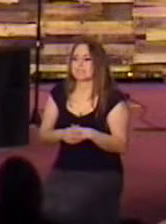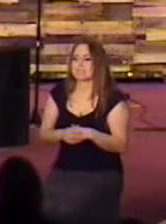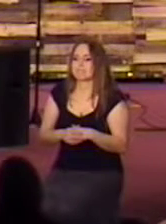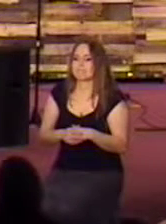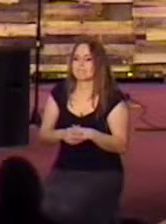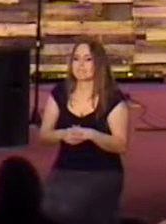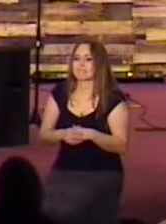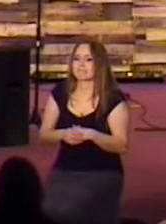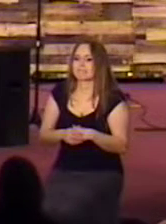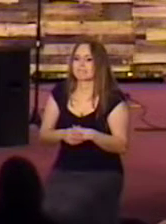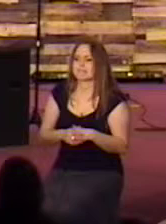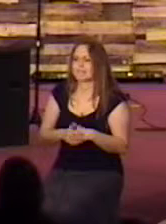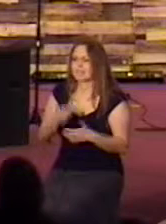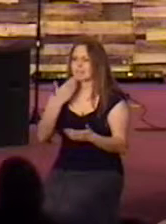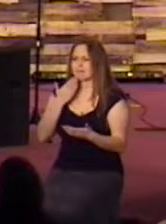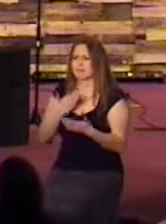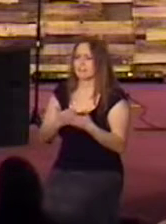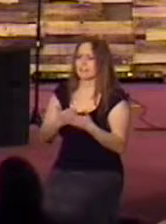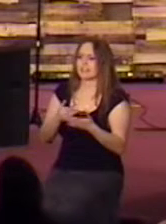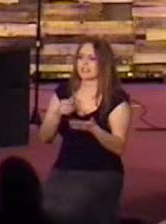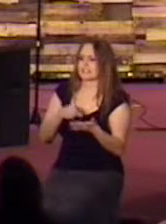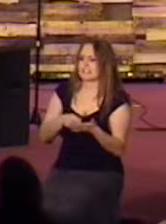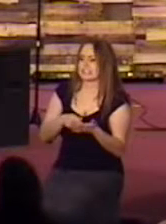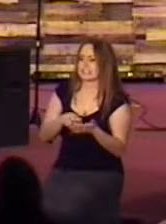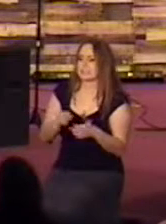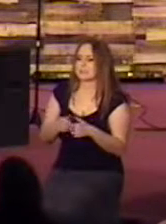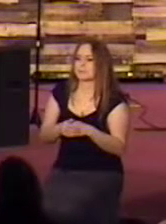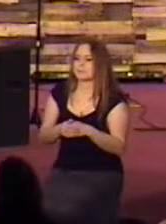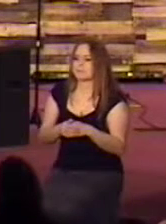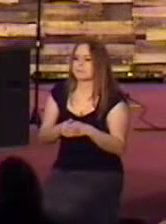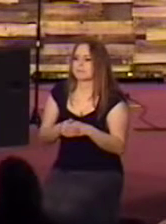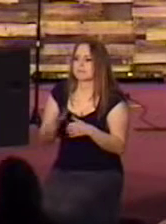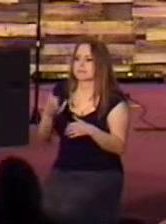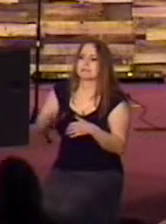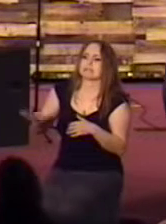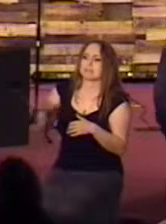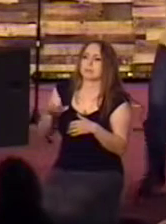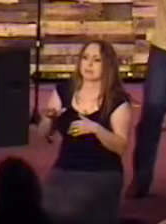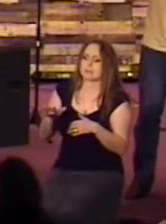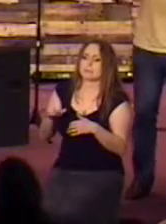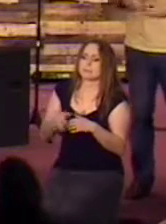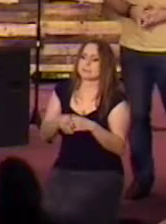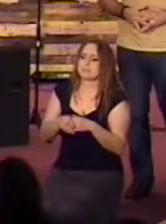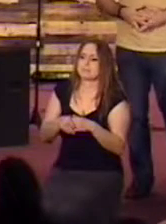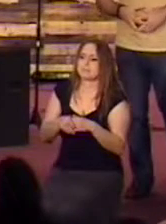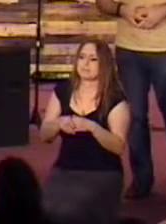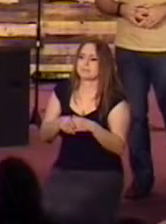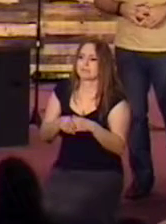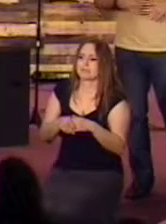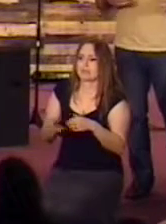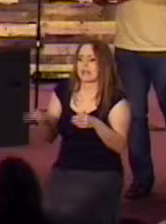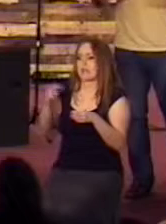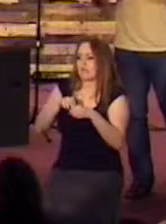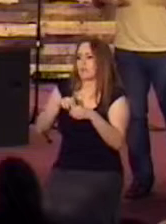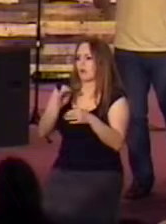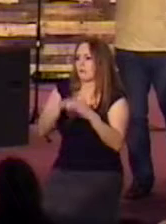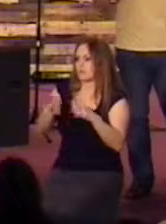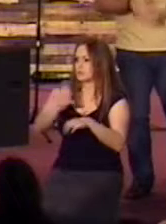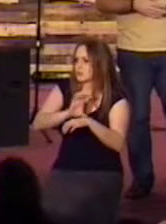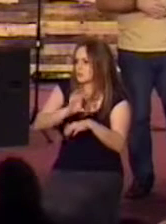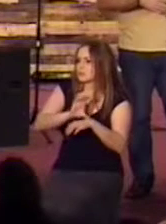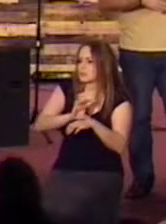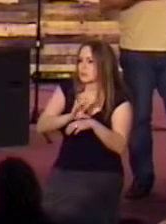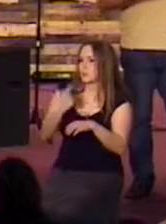And we're pretty good at this. I would say that in general, if those of us involved in church, we're pretty good